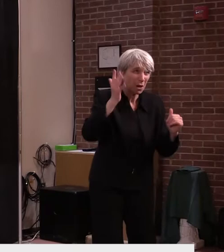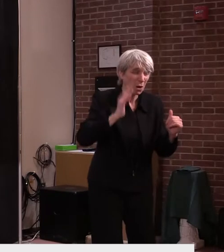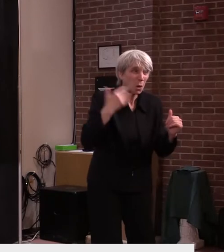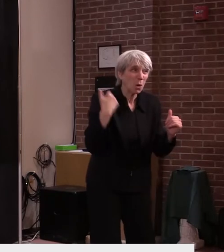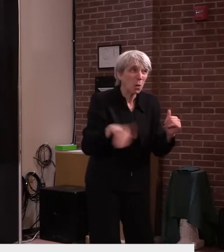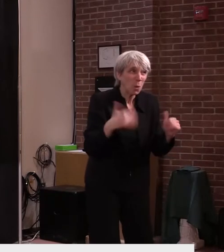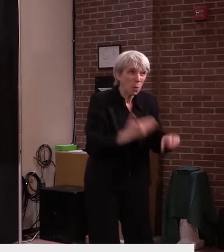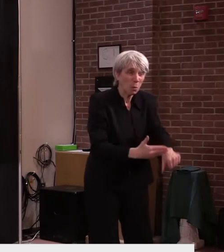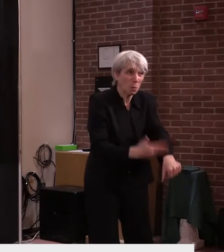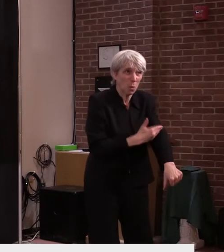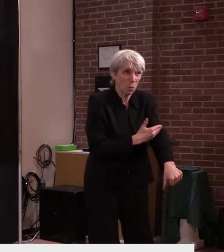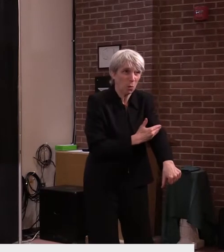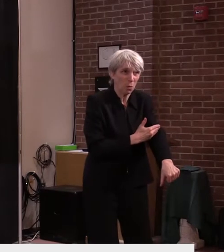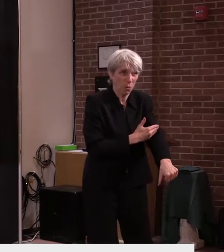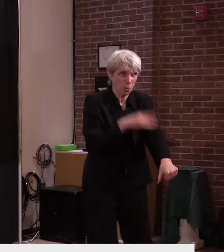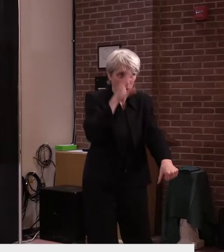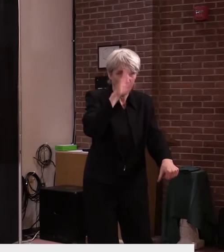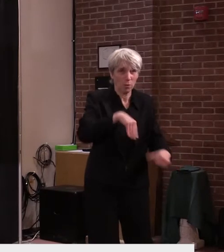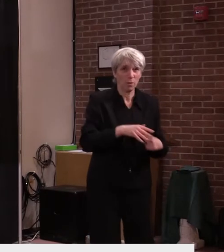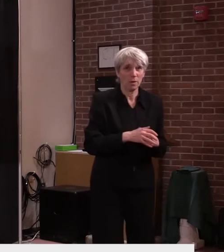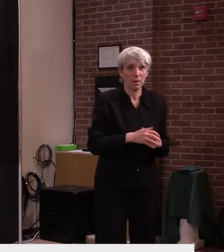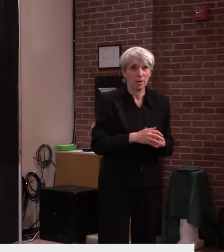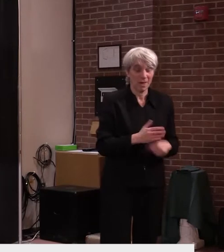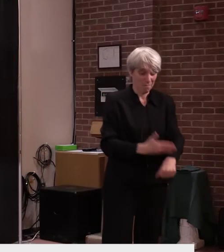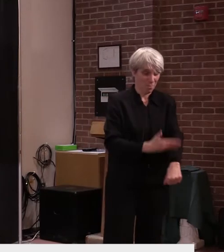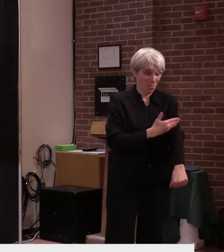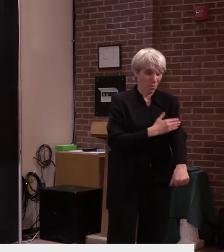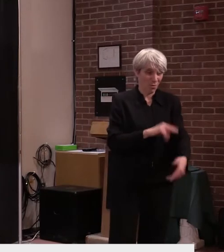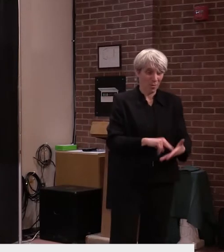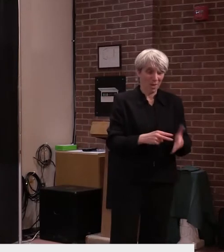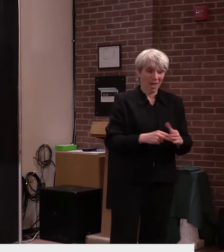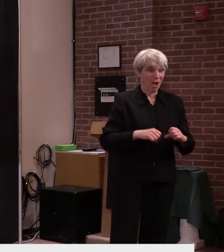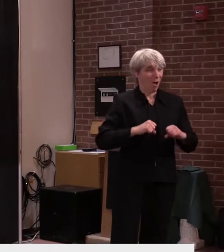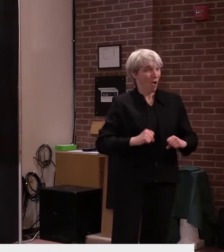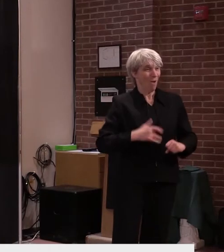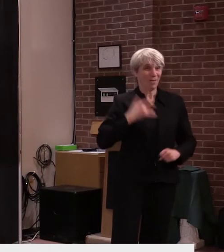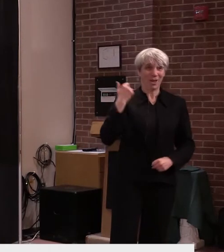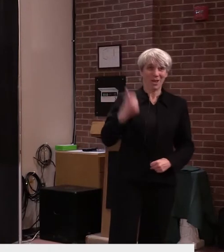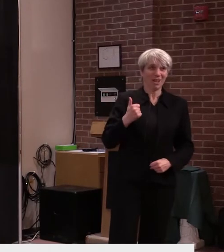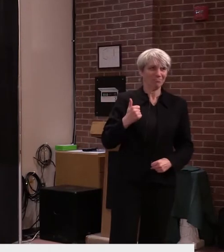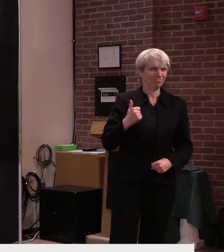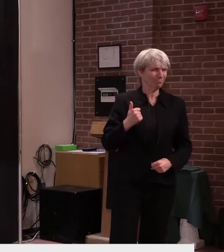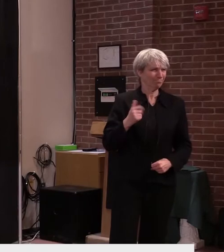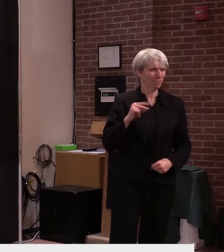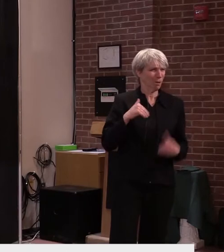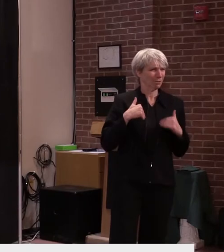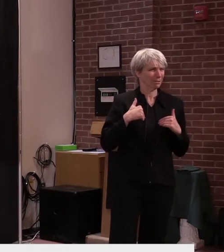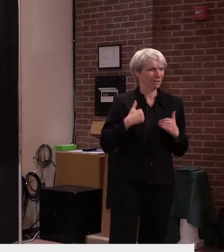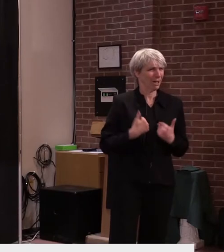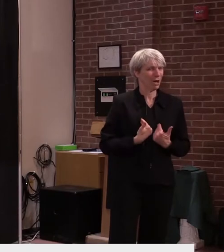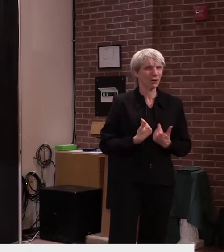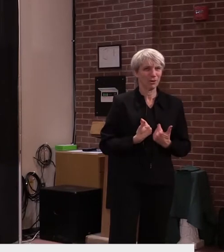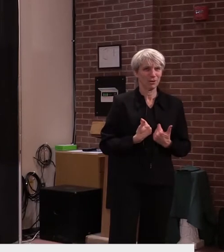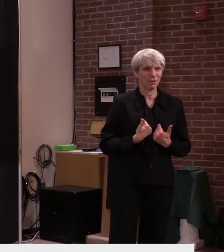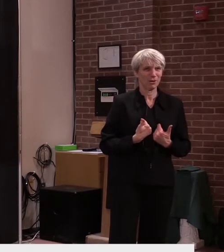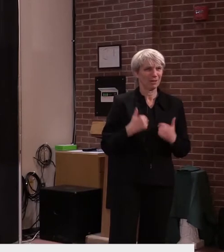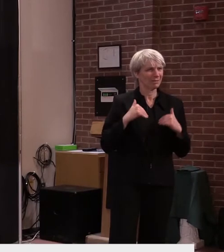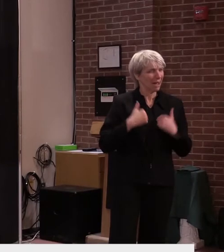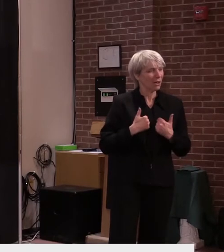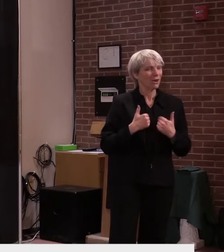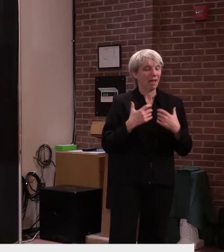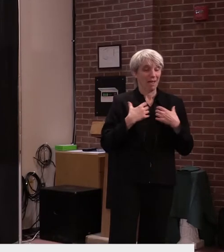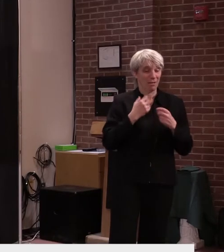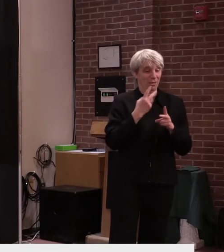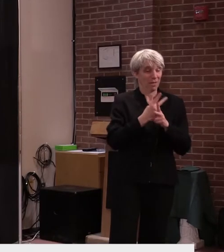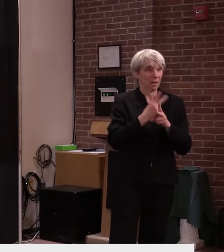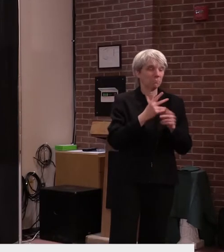Despite all of this, we are all tired. In the healthcare setting, we have a staffing crisis. We desperately want our patients to